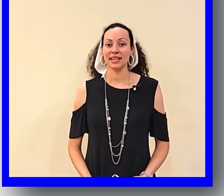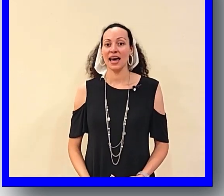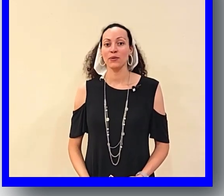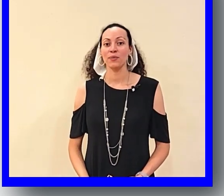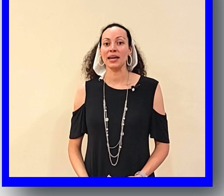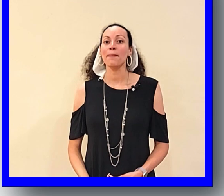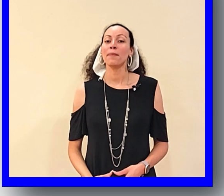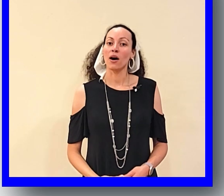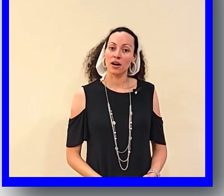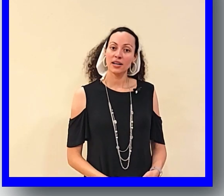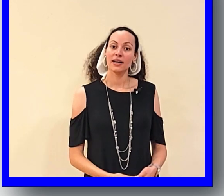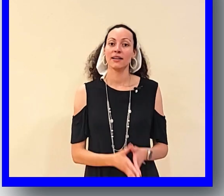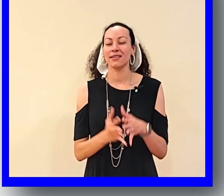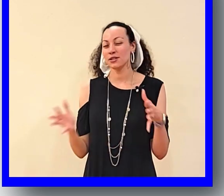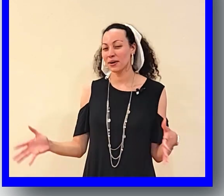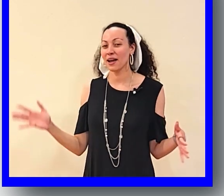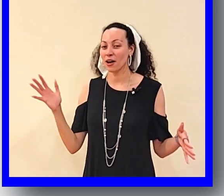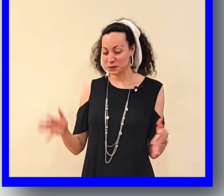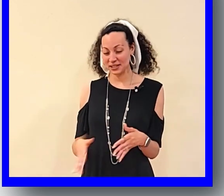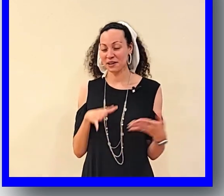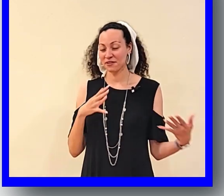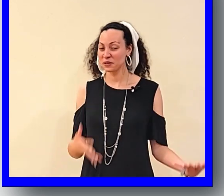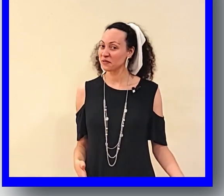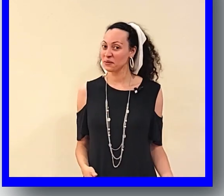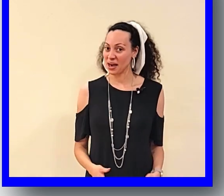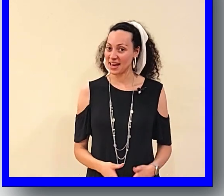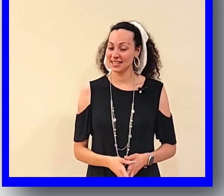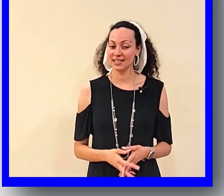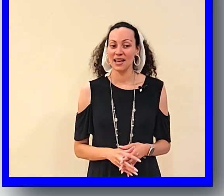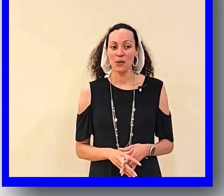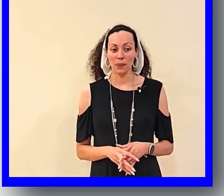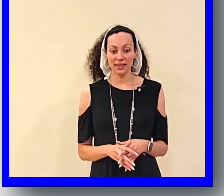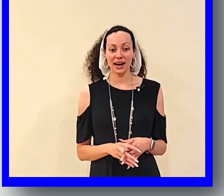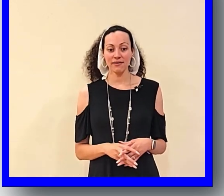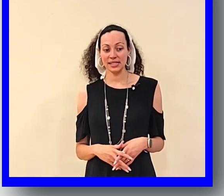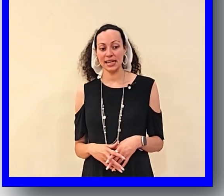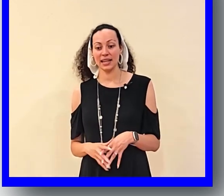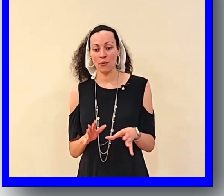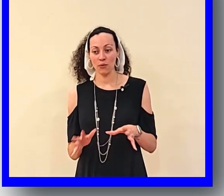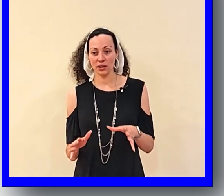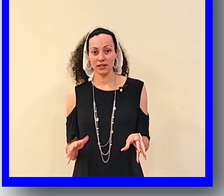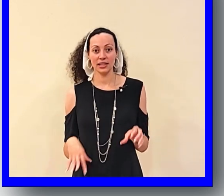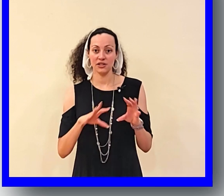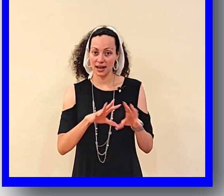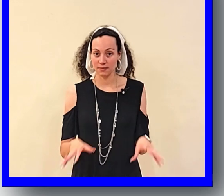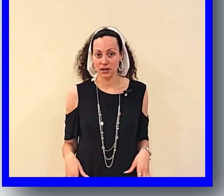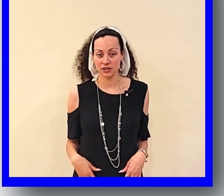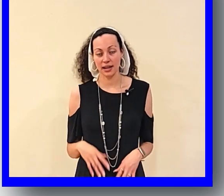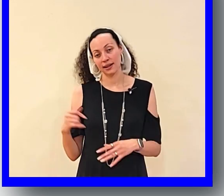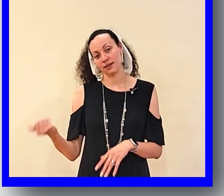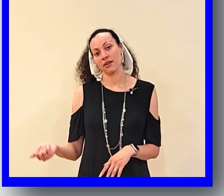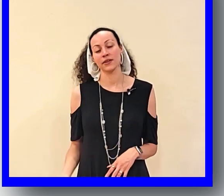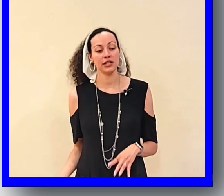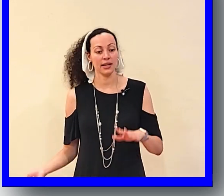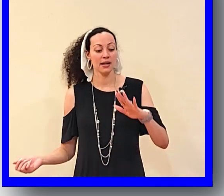Our next sign will be park. This one I've also seen a few different ways. One that I've seen that I won't really teach as much,